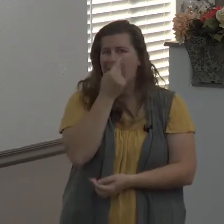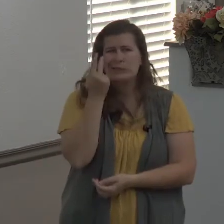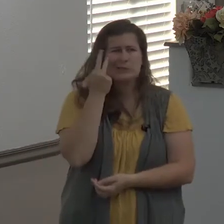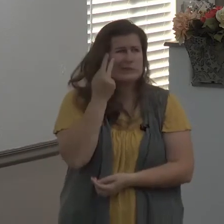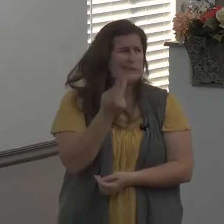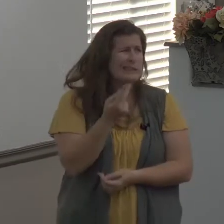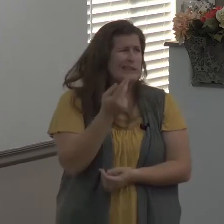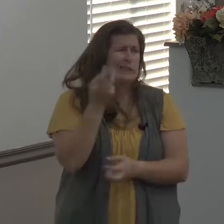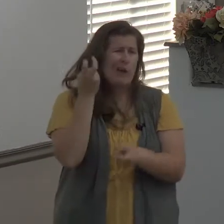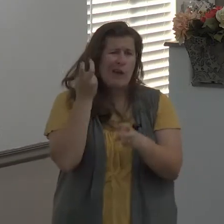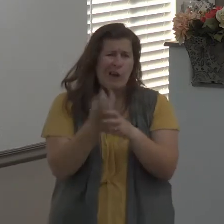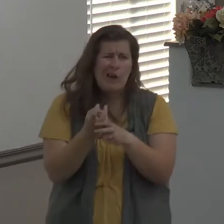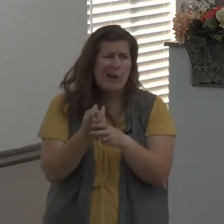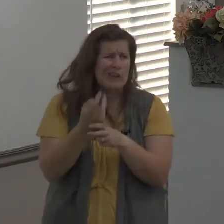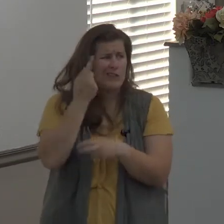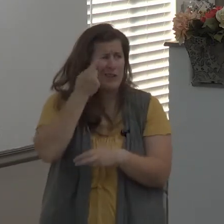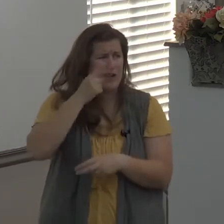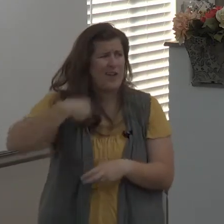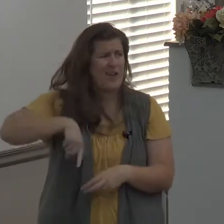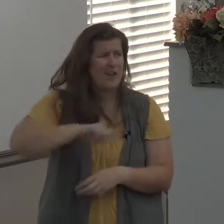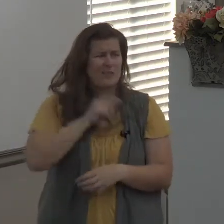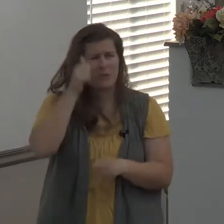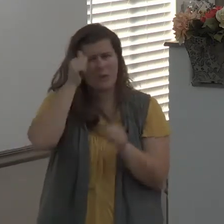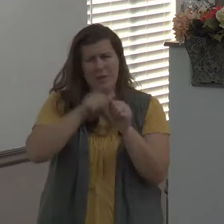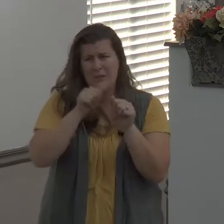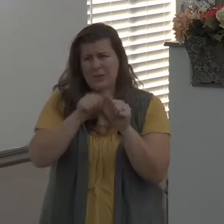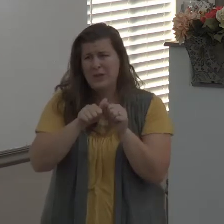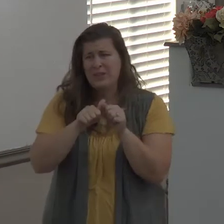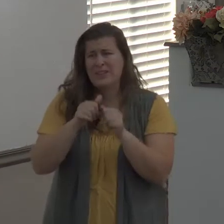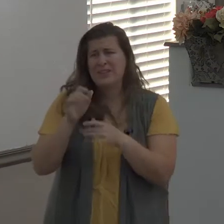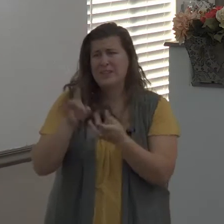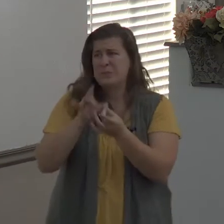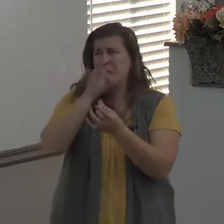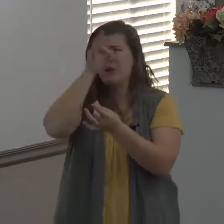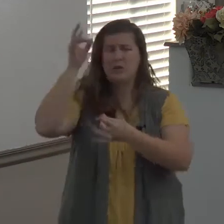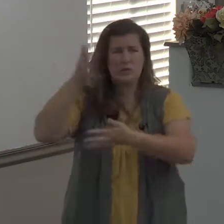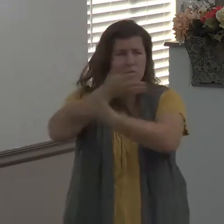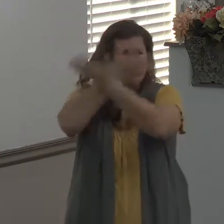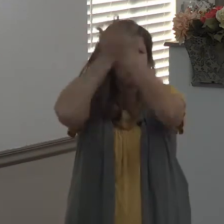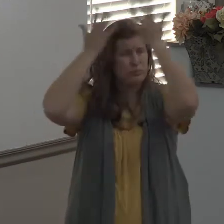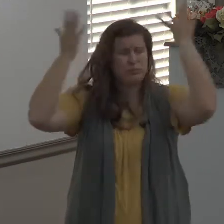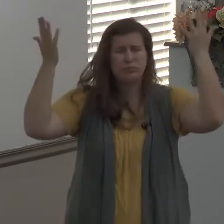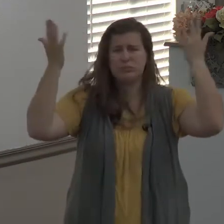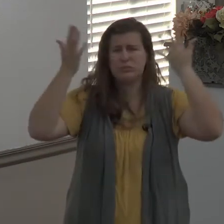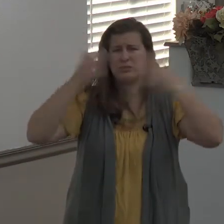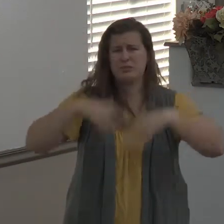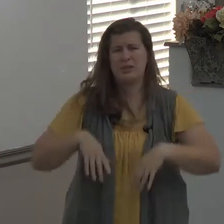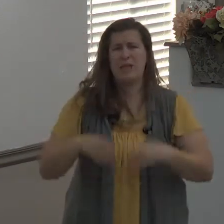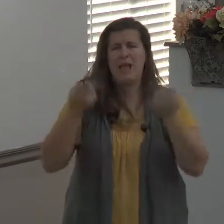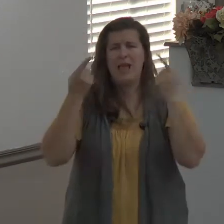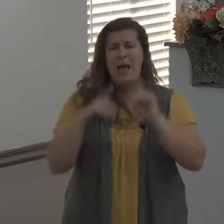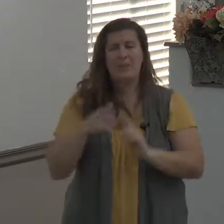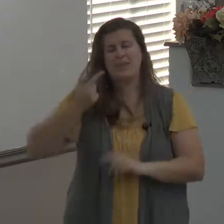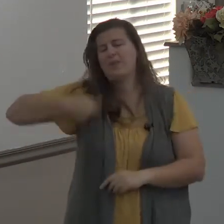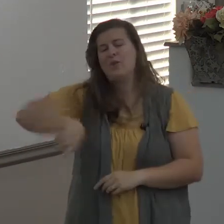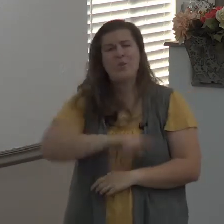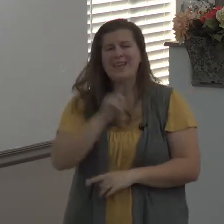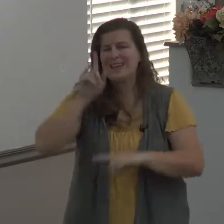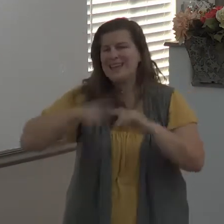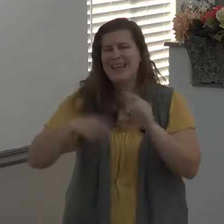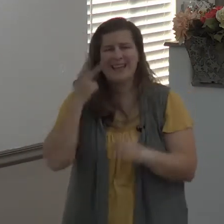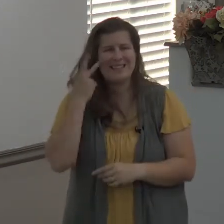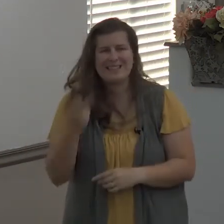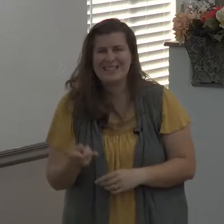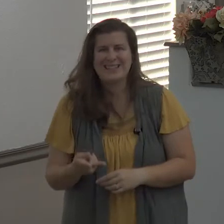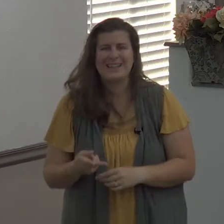realm. But because we see physically, it's hard sometimes for us to really remember that. That that's where the real battle